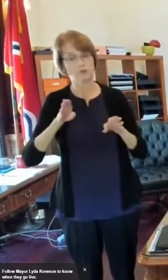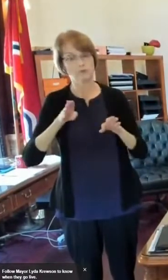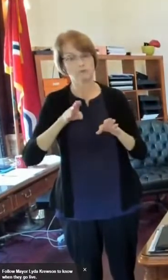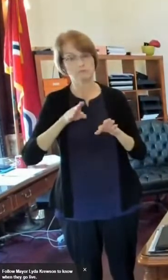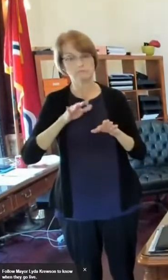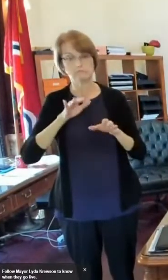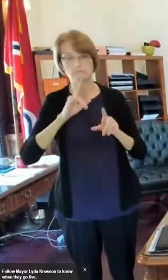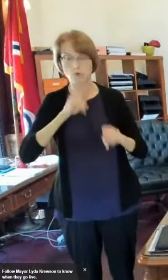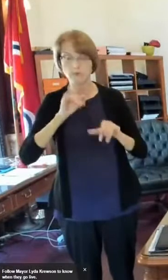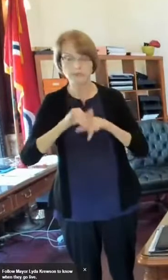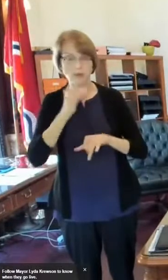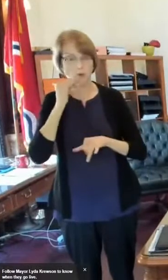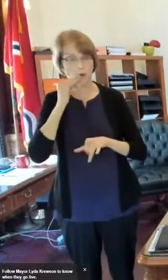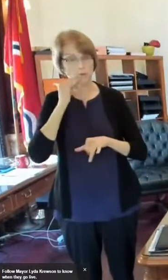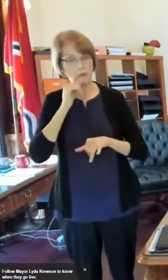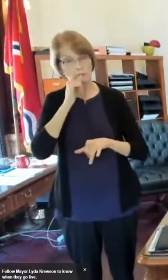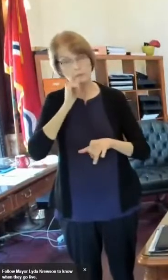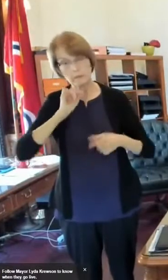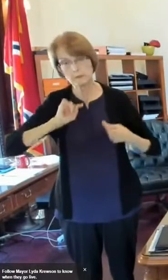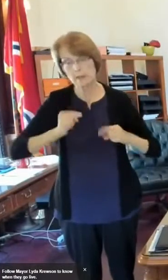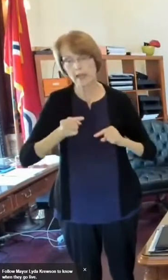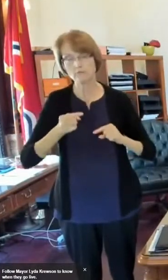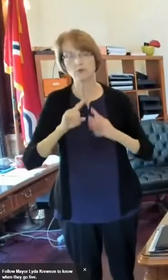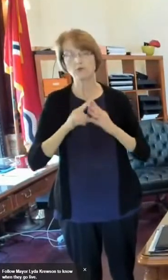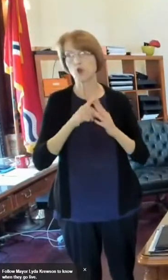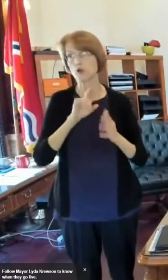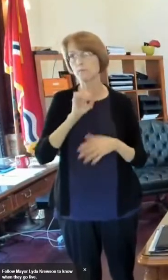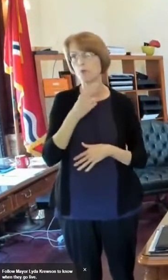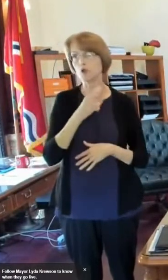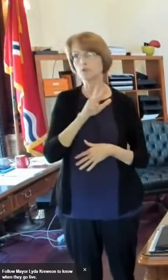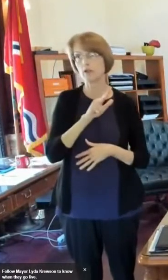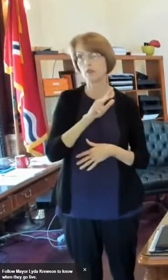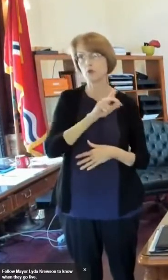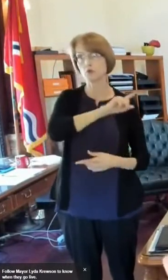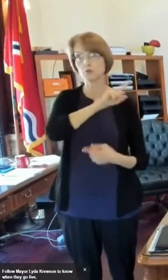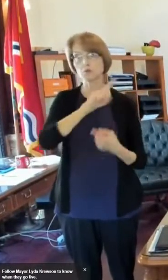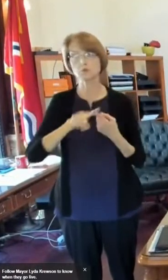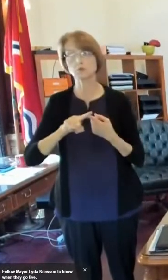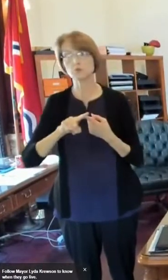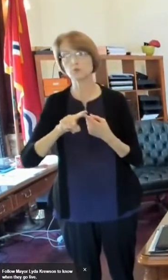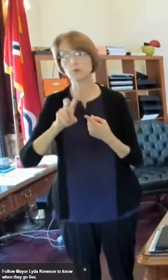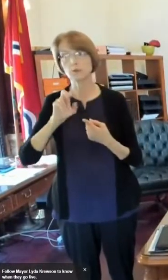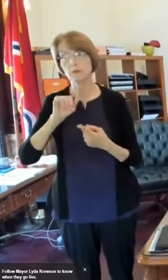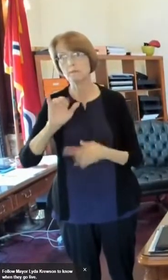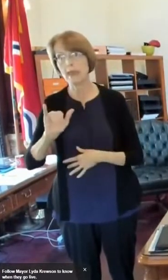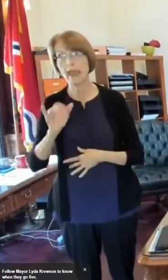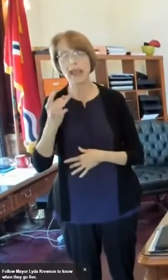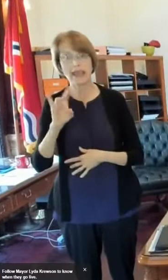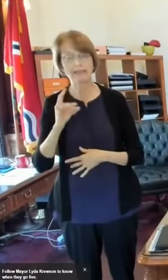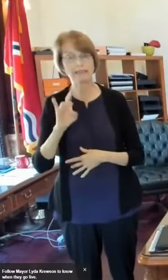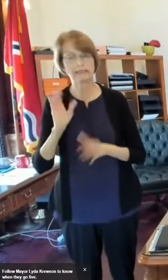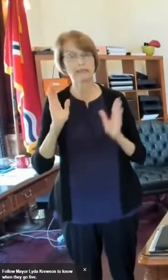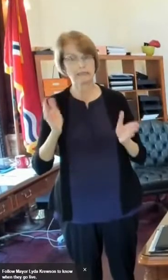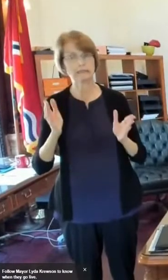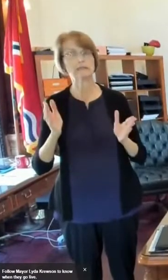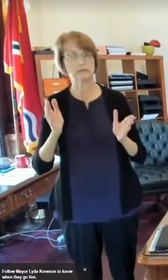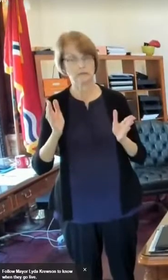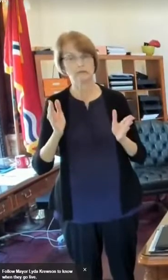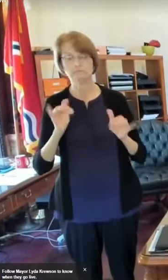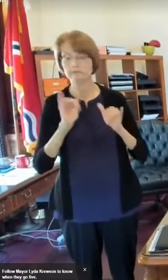very painful for everybody. It started on March the 23rd and went through May the 18th, I think was the